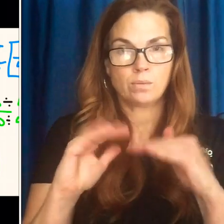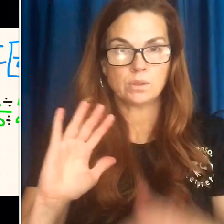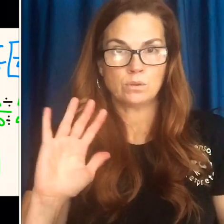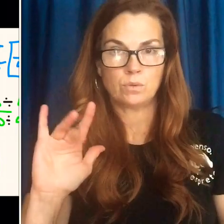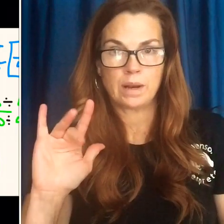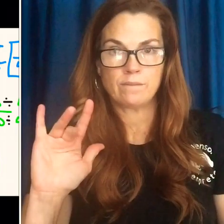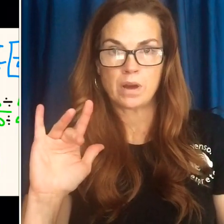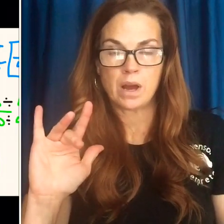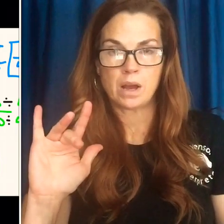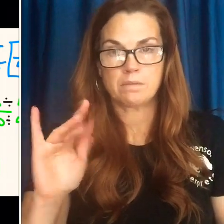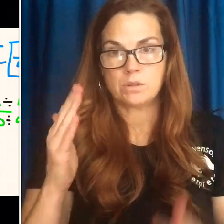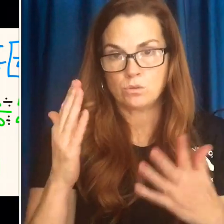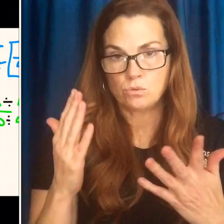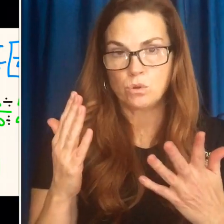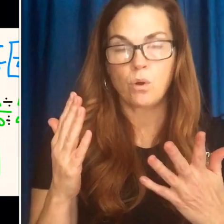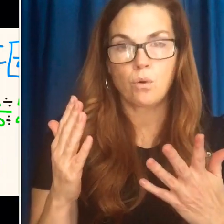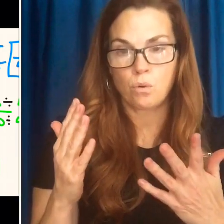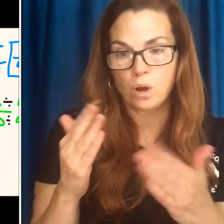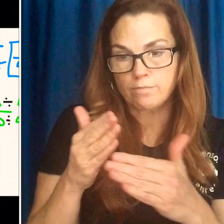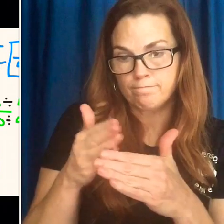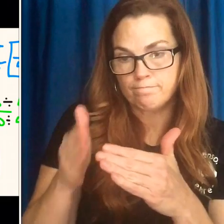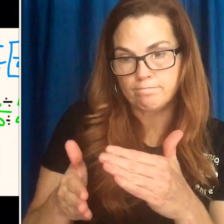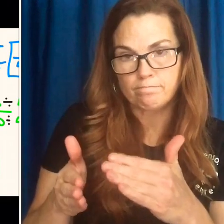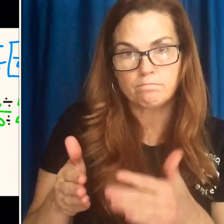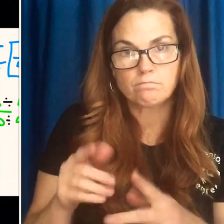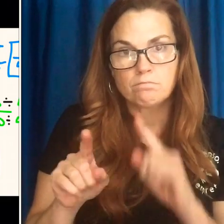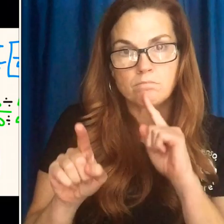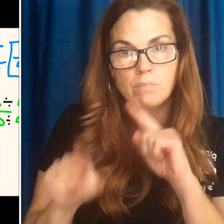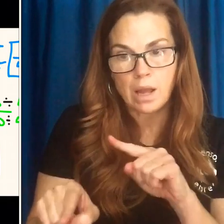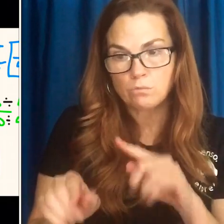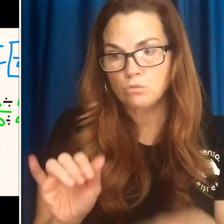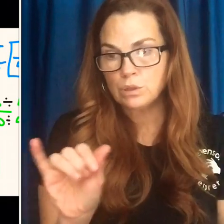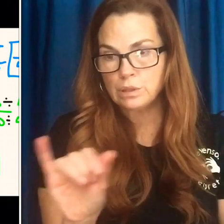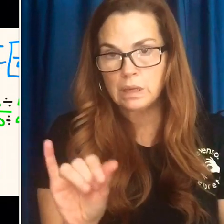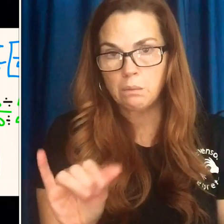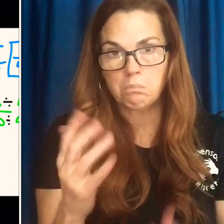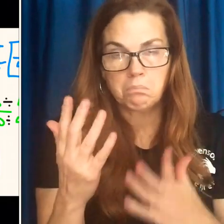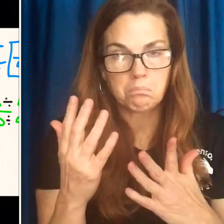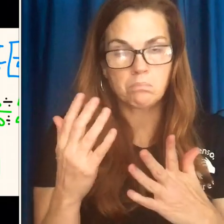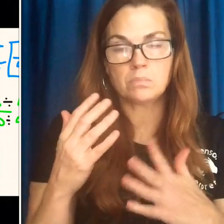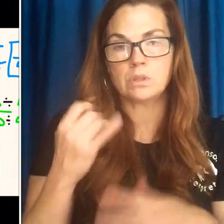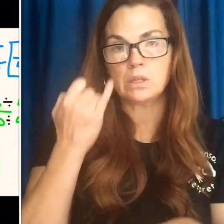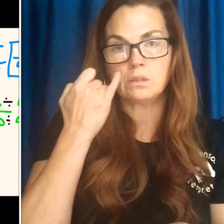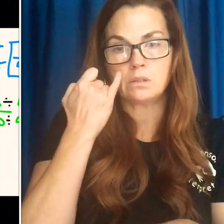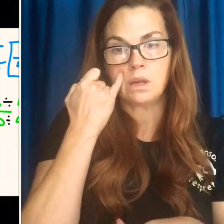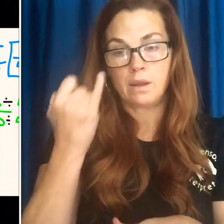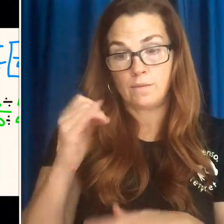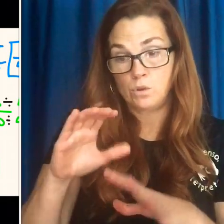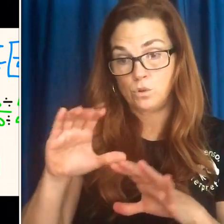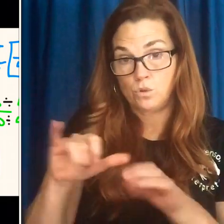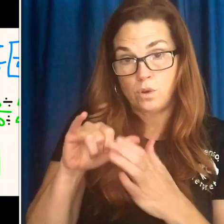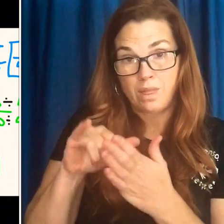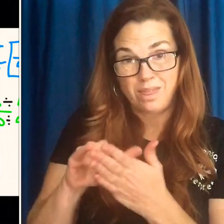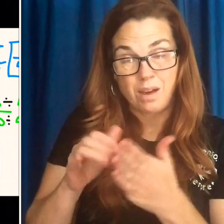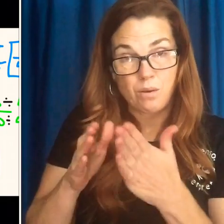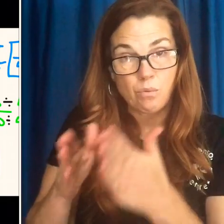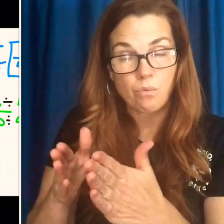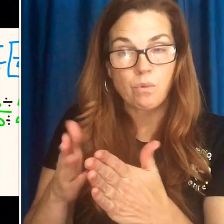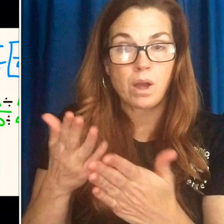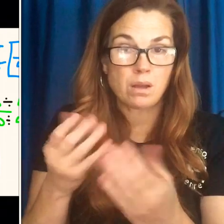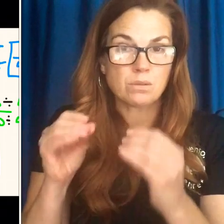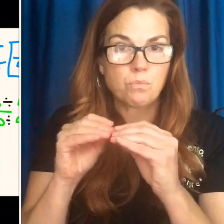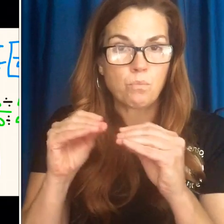fraction, you just do so in more steps than if you did it directly using the greatest common